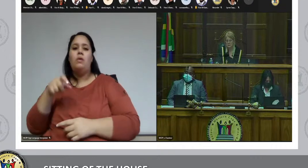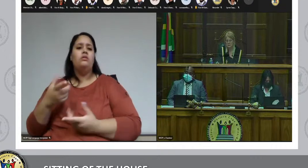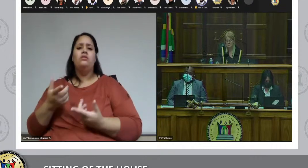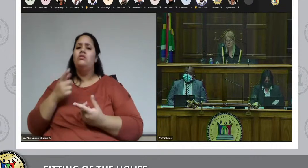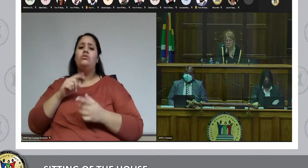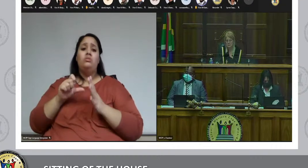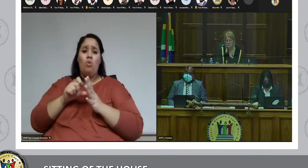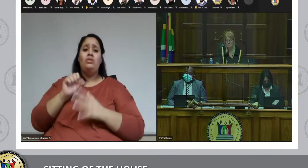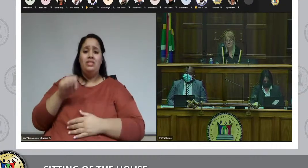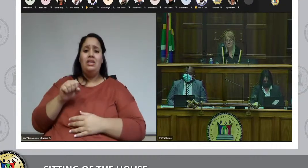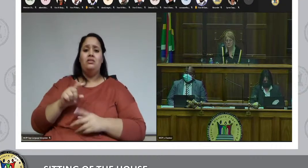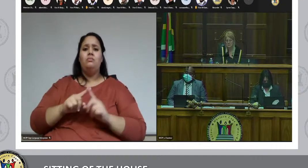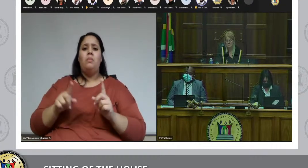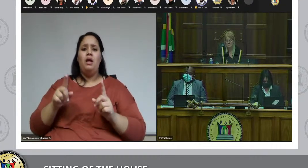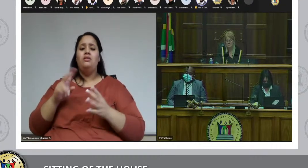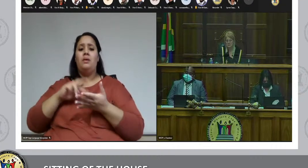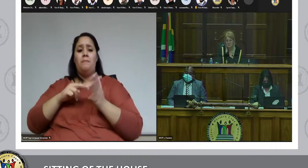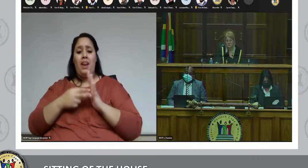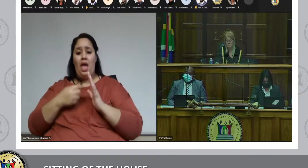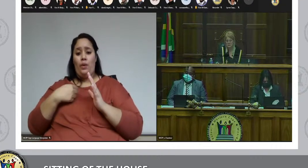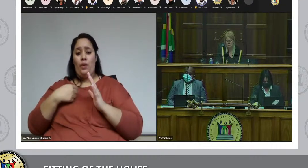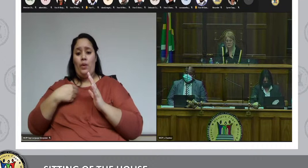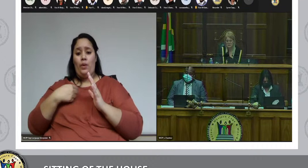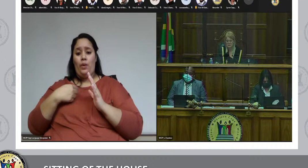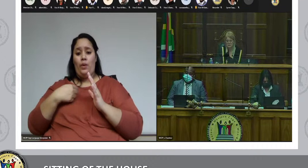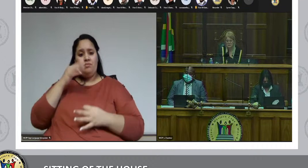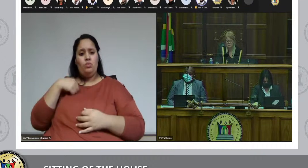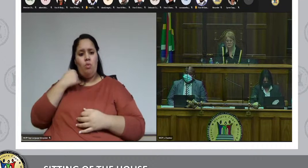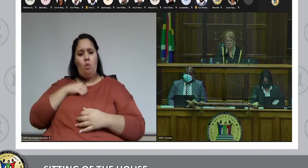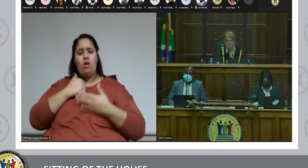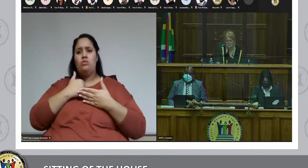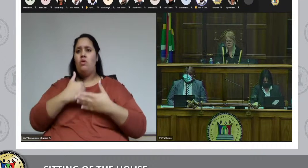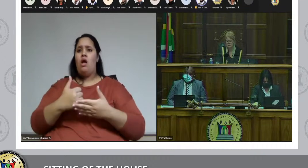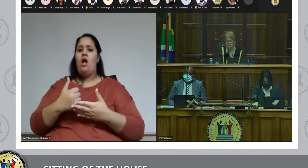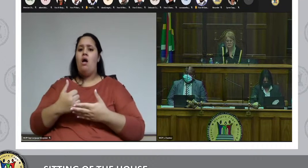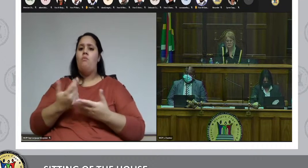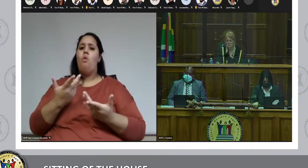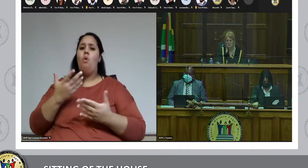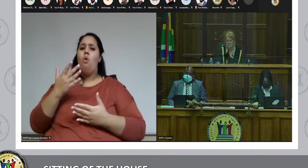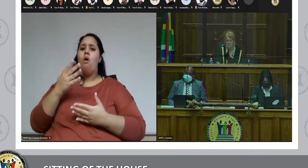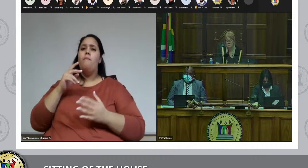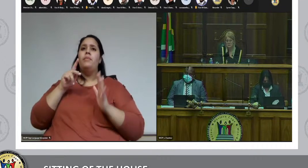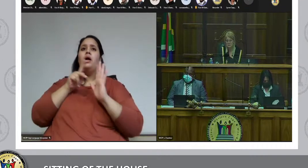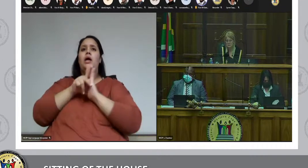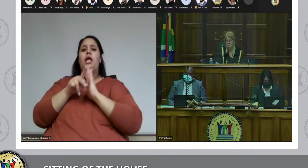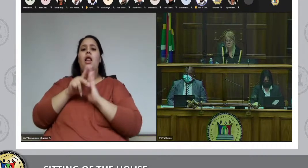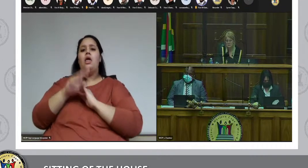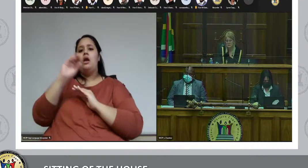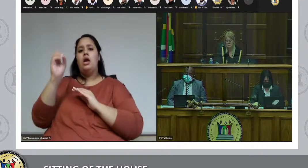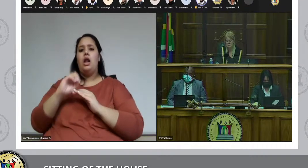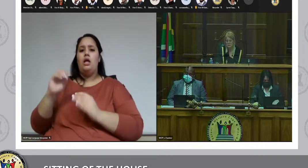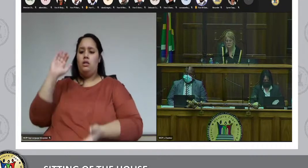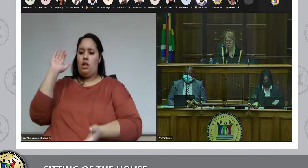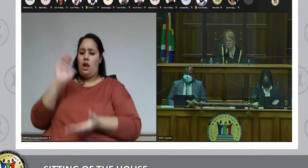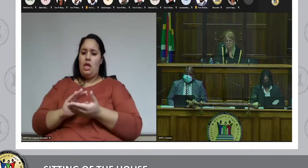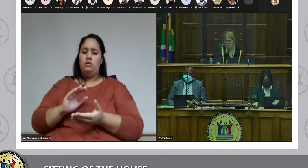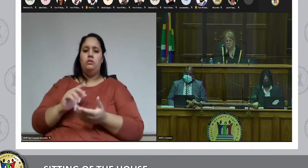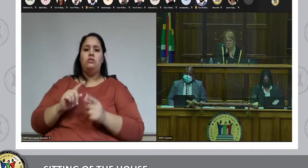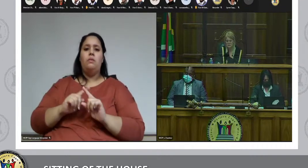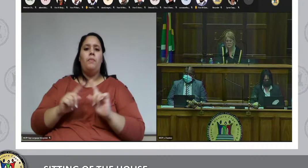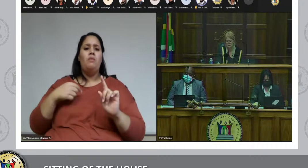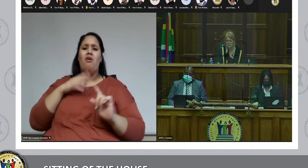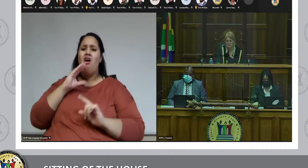plan that we're investing in as a government, which we say we want to halve the murder rate in the next 10 years. Now I'm asking,